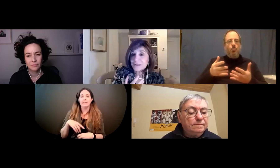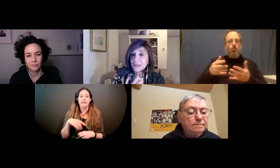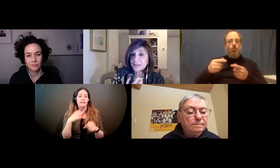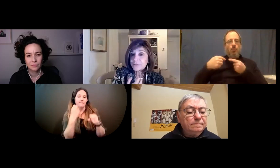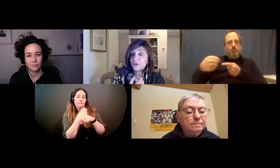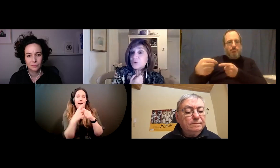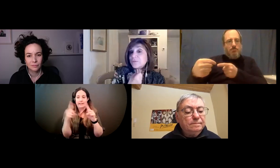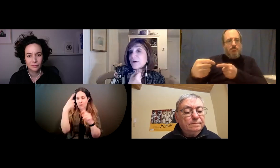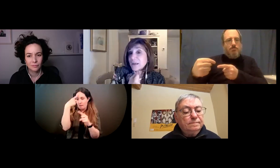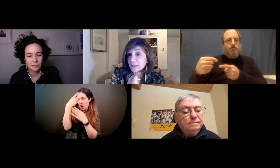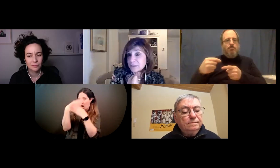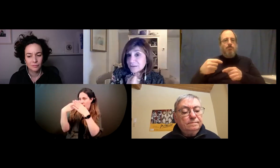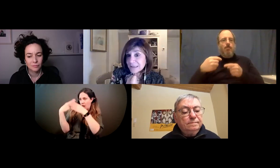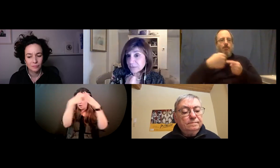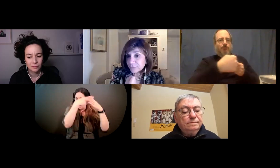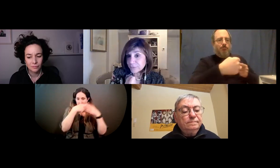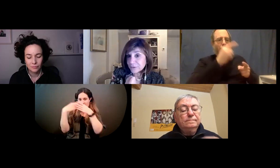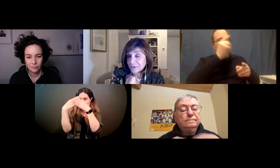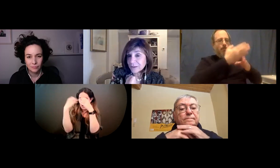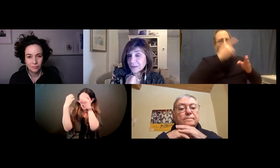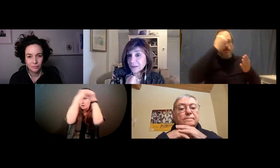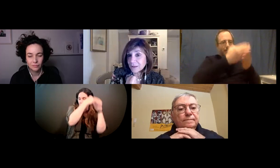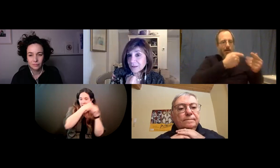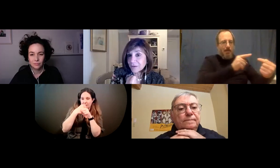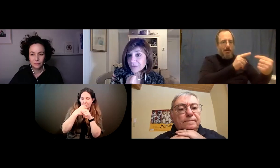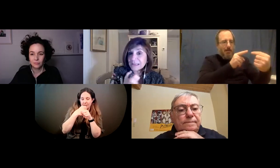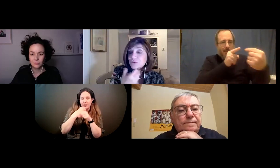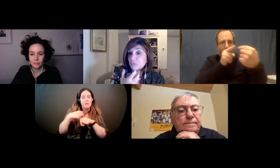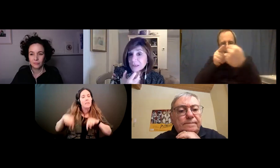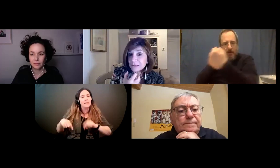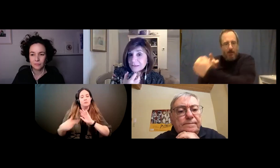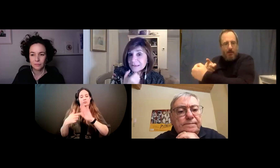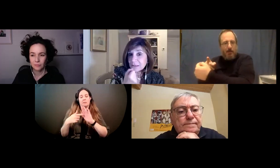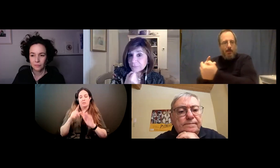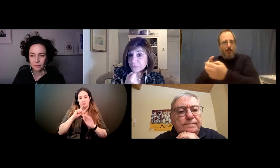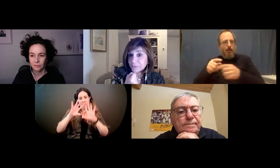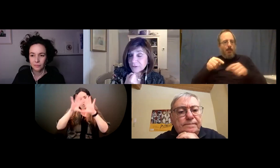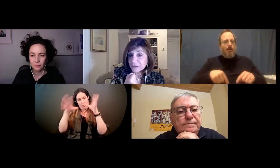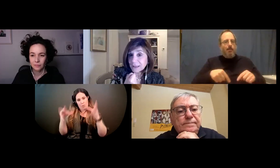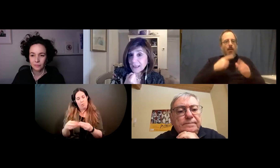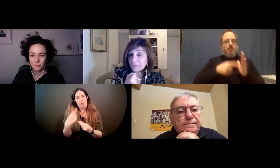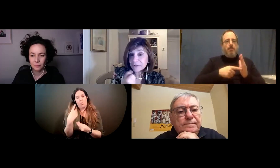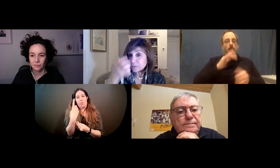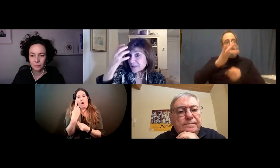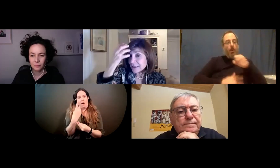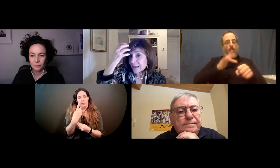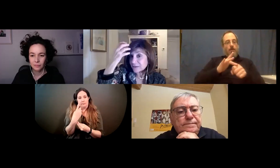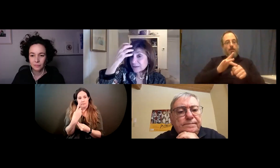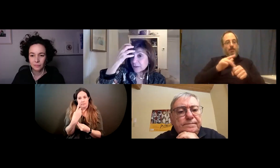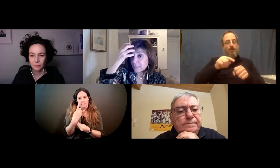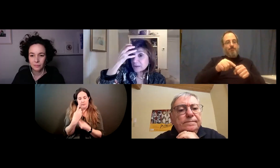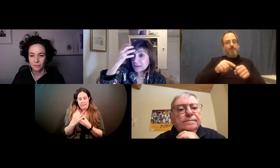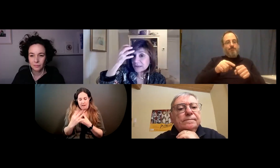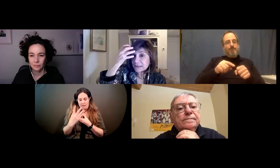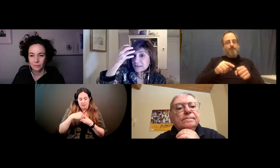served as a kind of unified self that integrated the self, and really was like having a